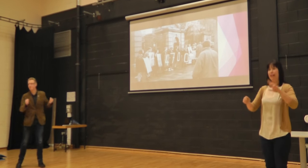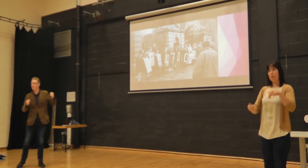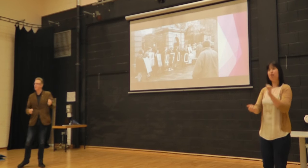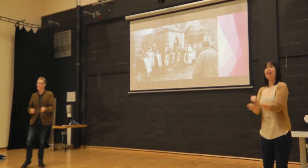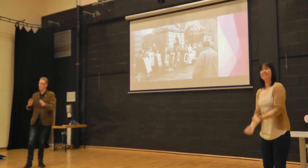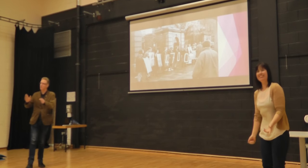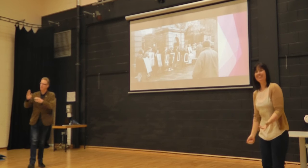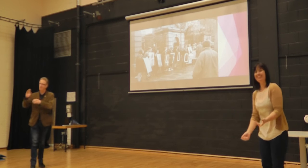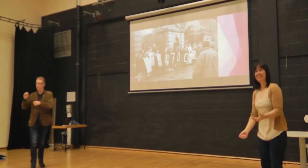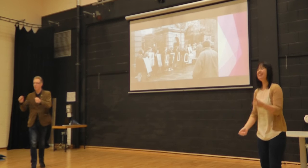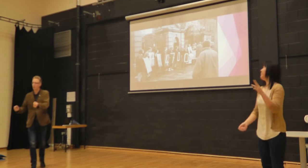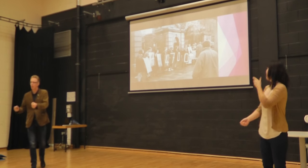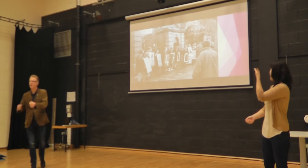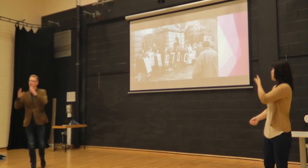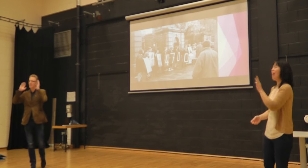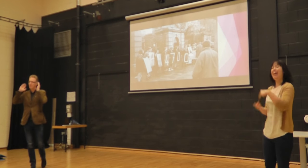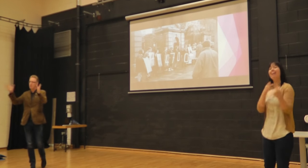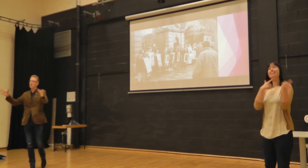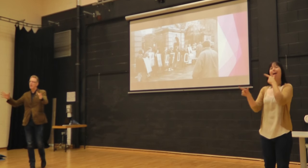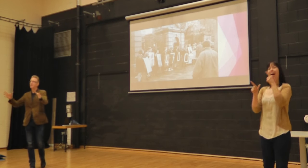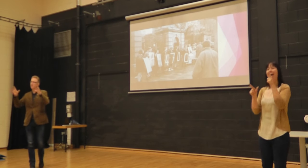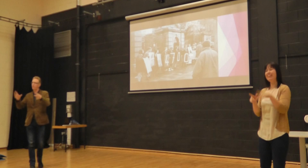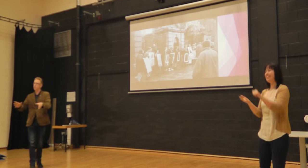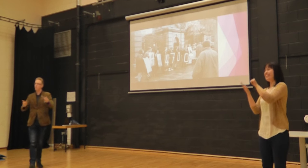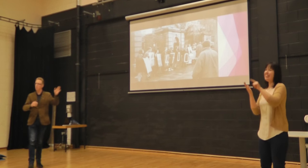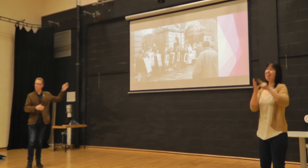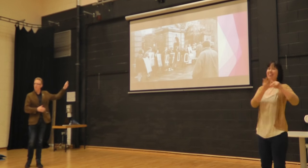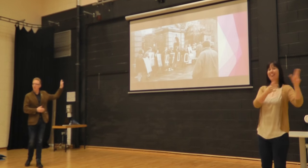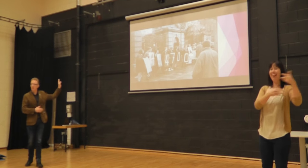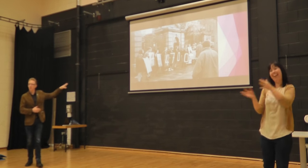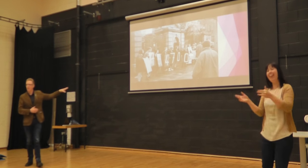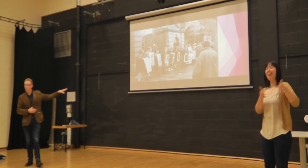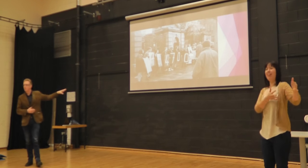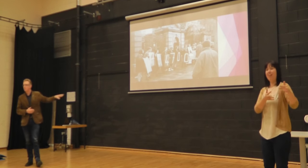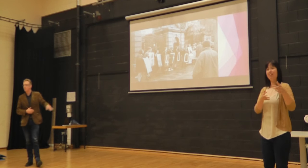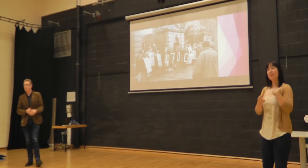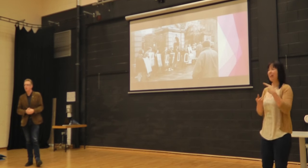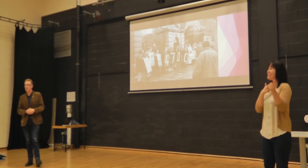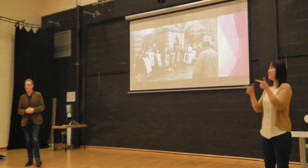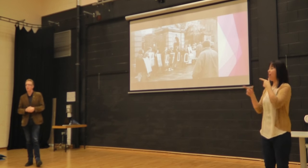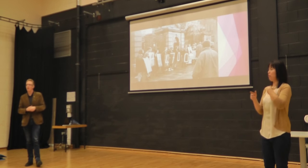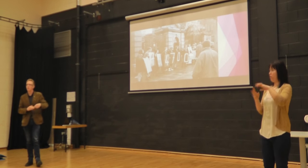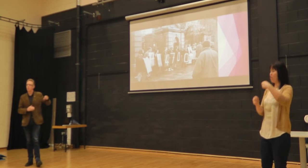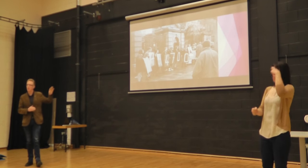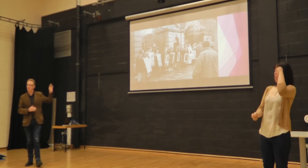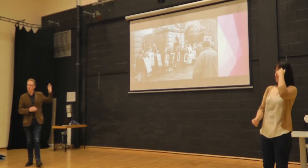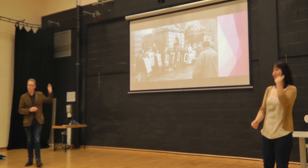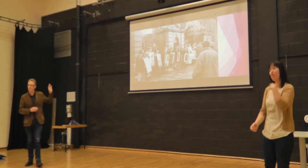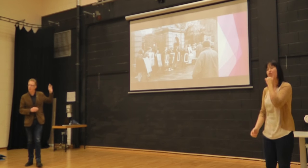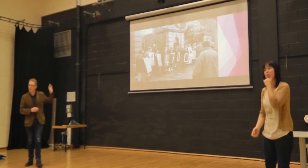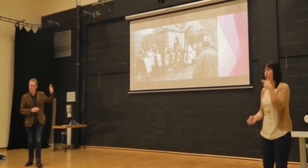songs 6774700 to get the phone number available. Okay? And there